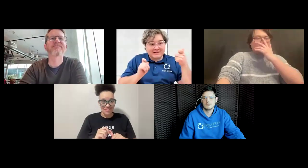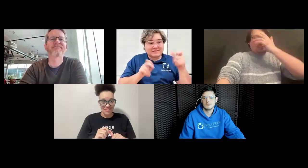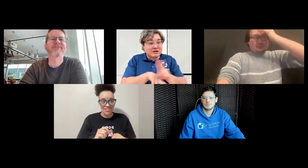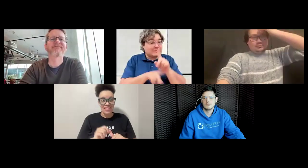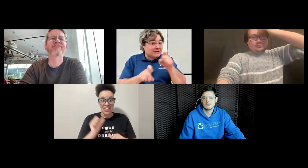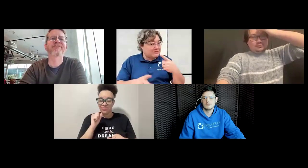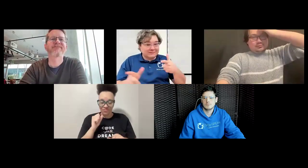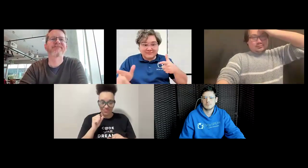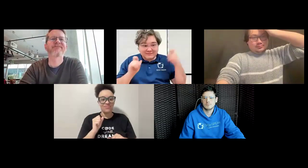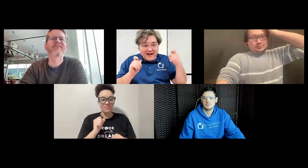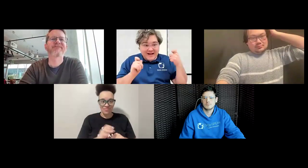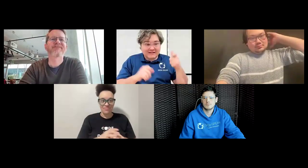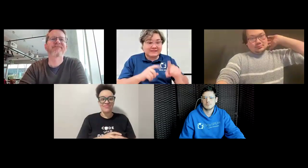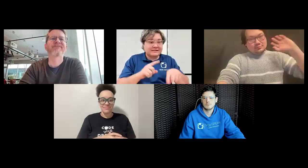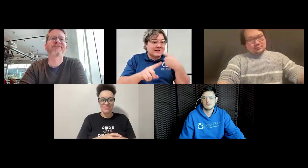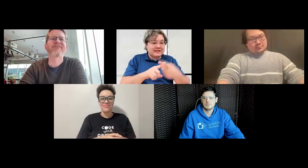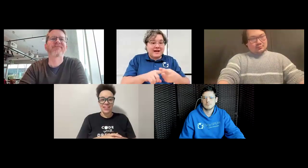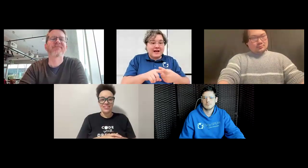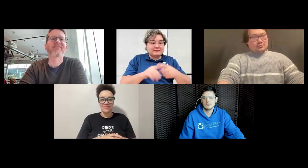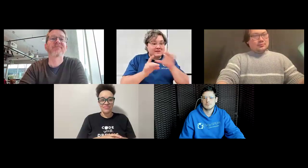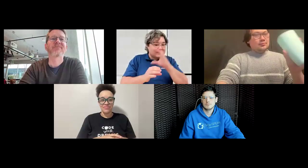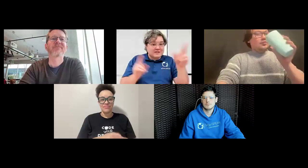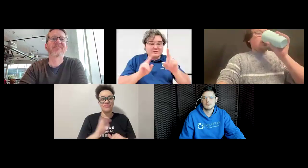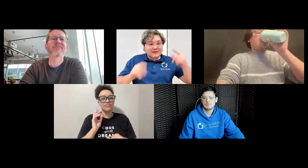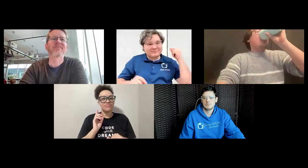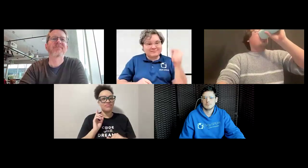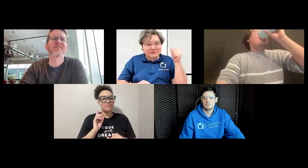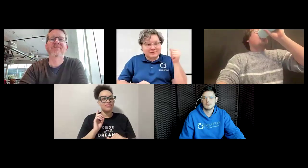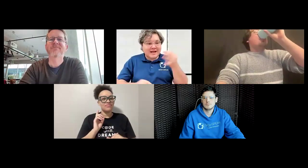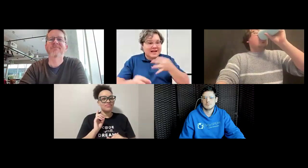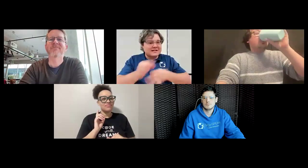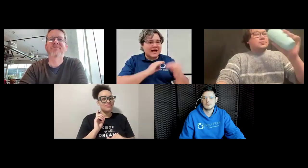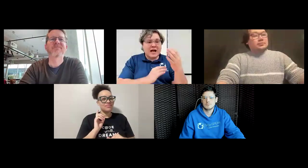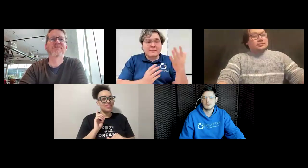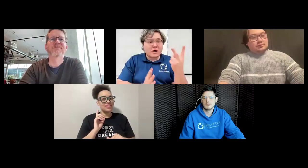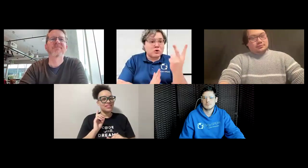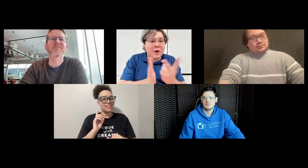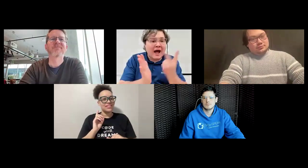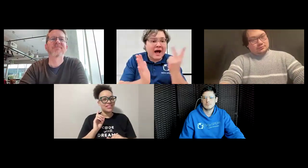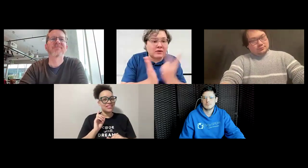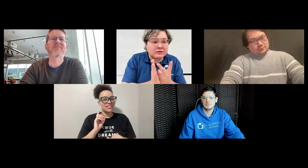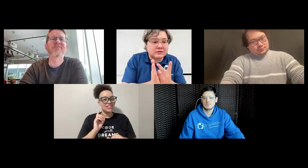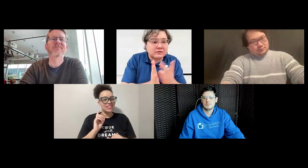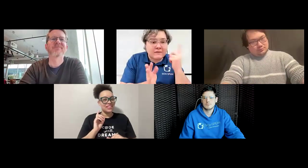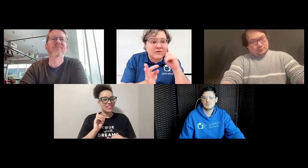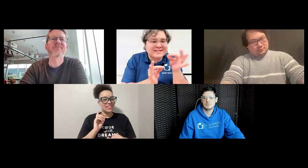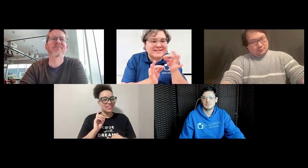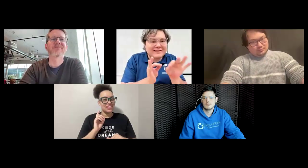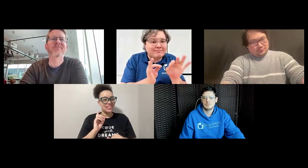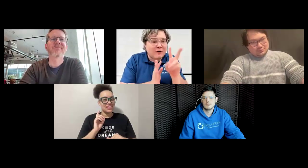and stopping, for whatever speed. Also to make it be faster, just to have the closed captioning ready. So it doesn't have to